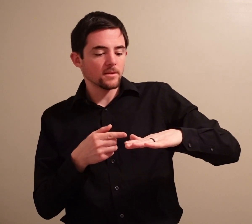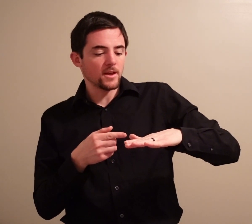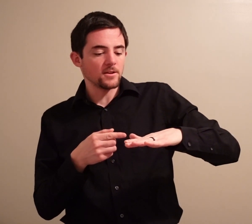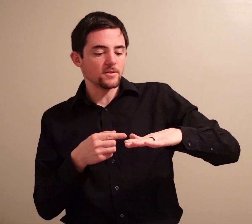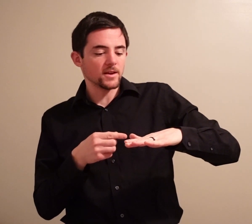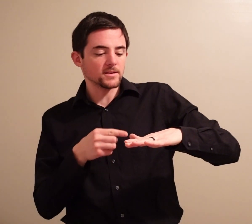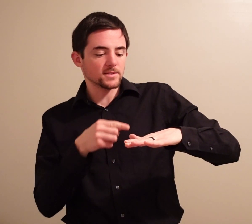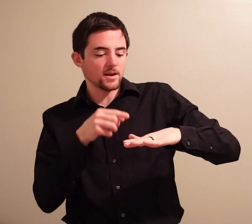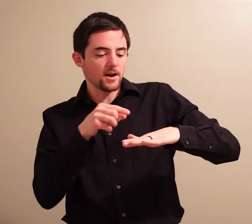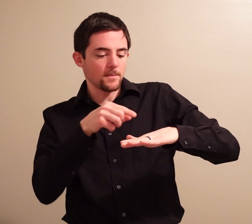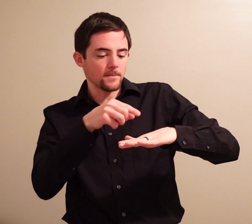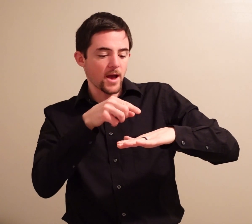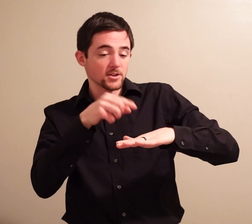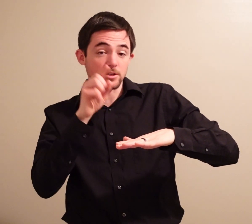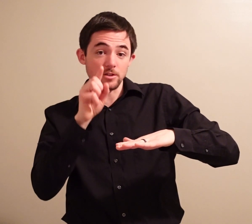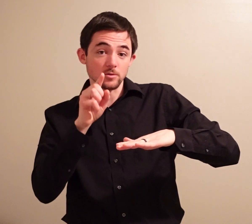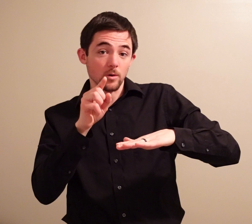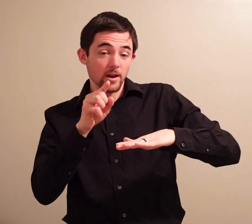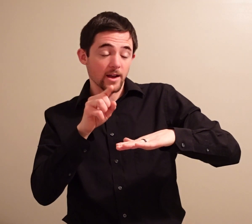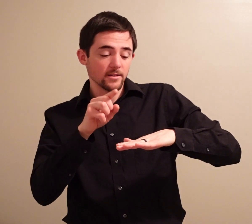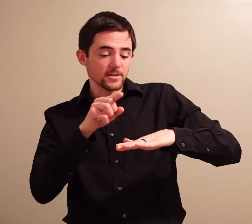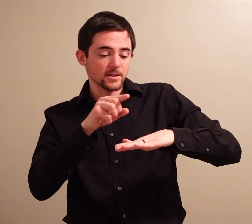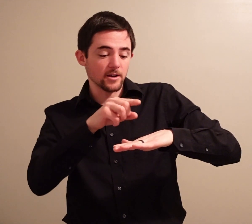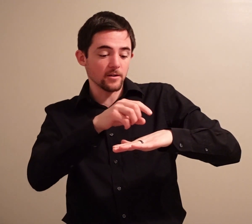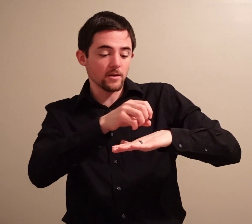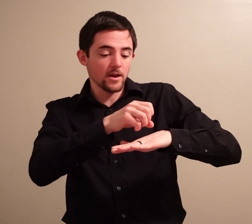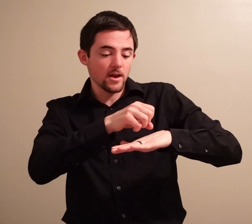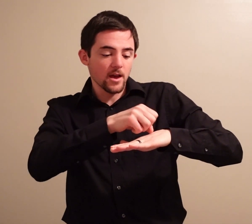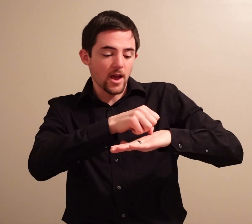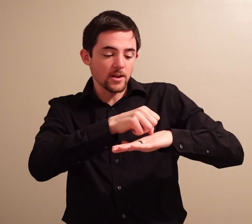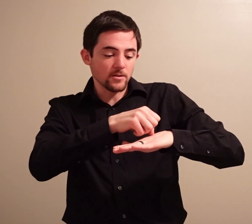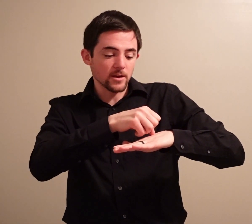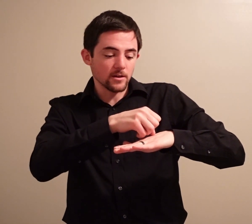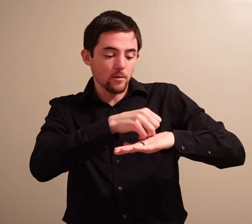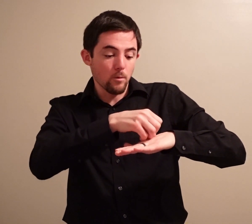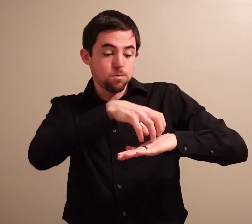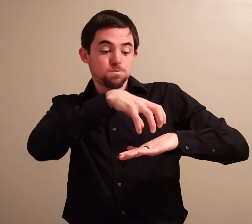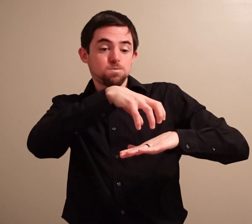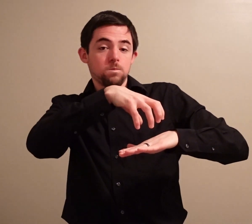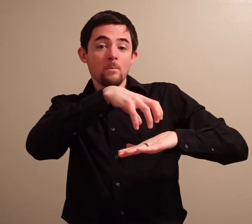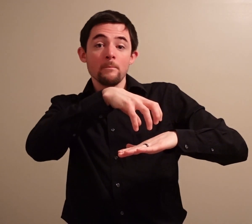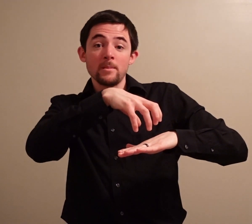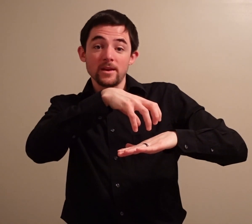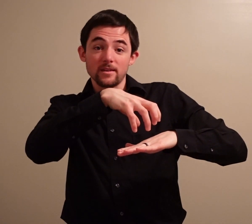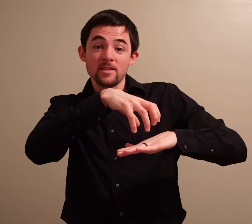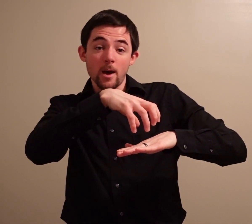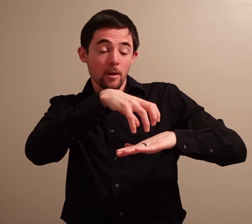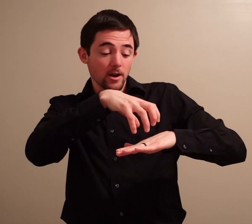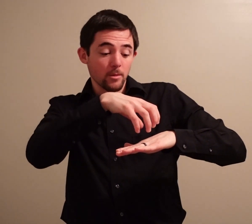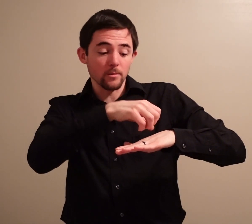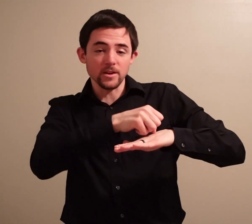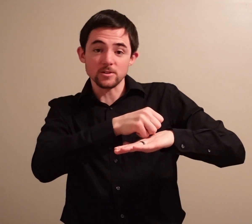then you can actually use one hand in this scenario, and you can mimic that body part being